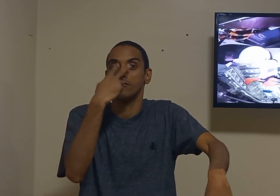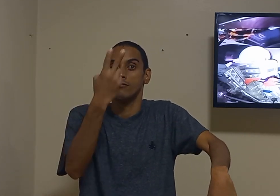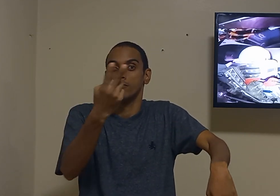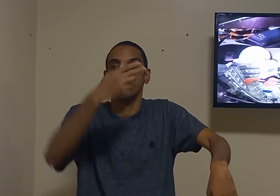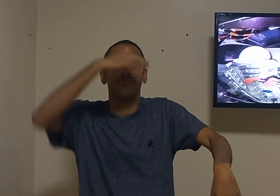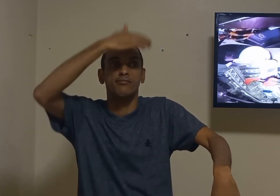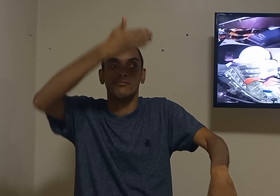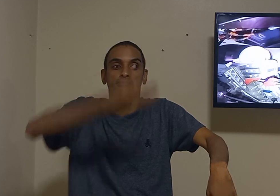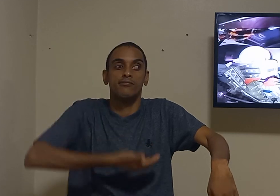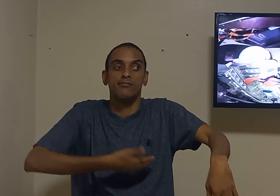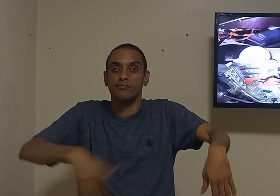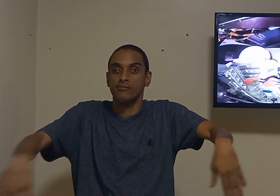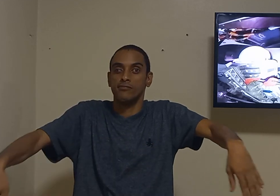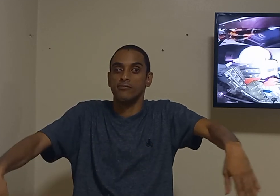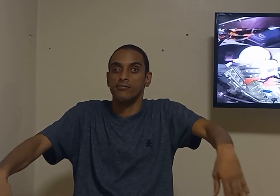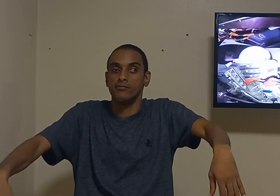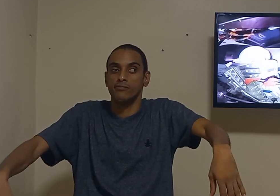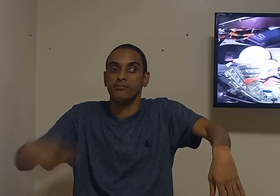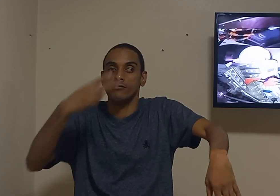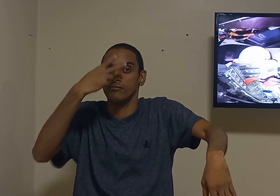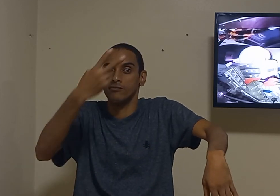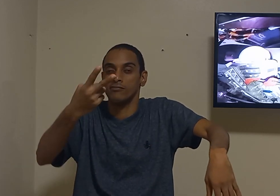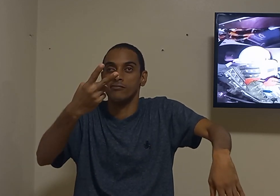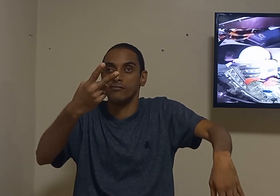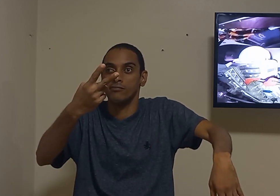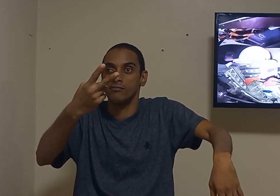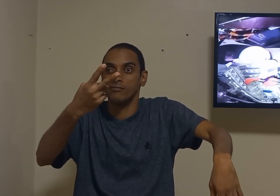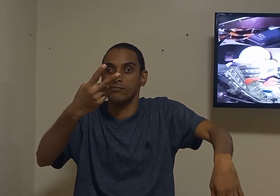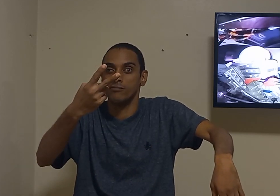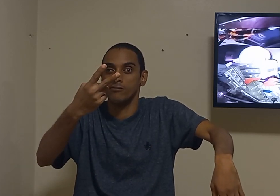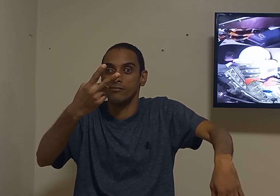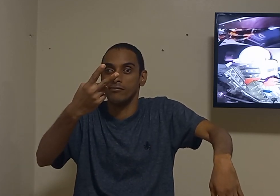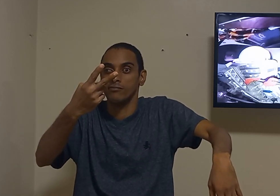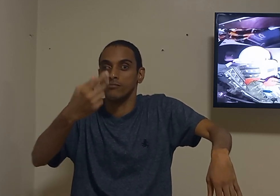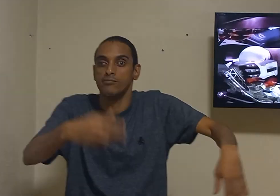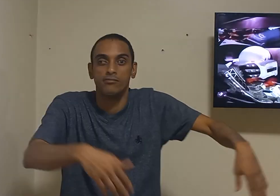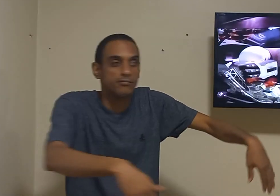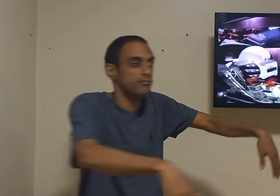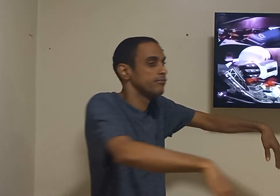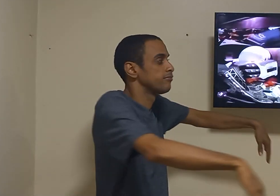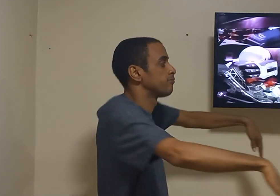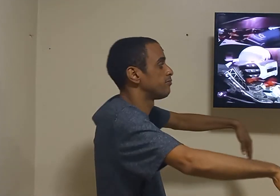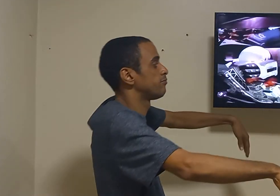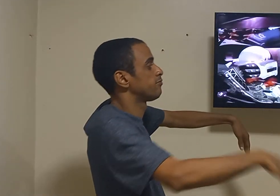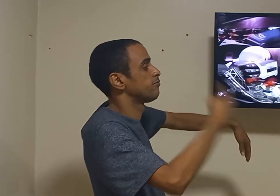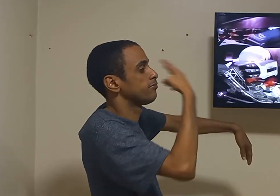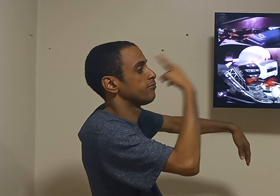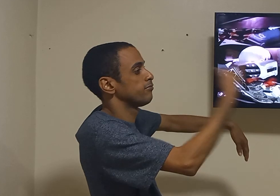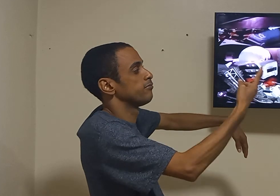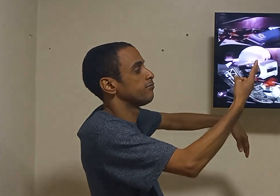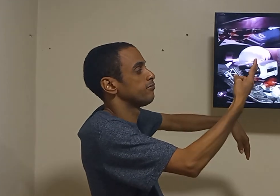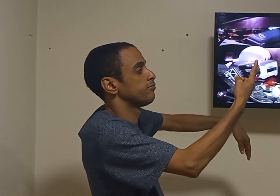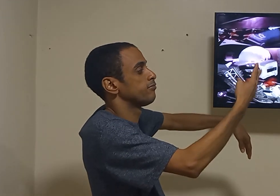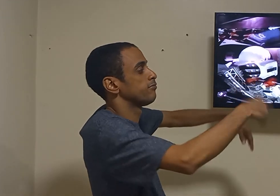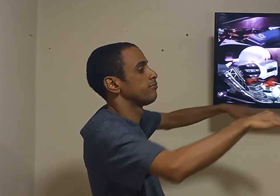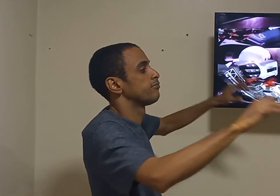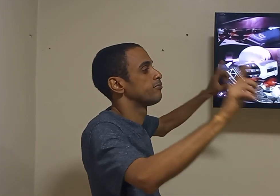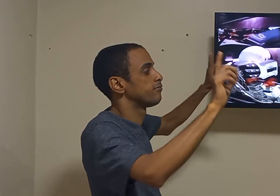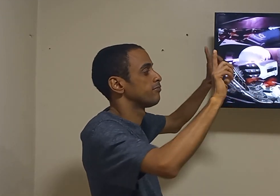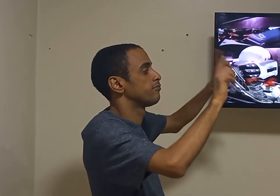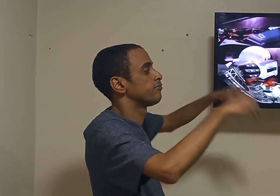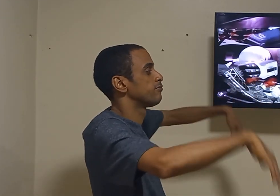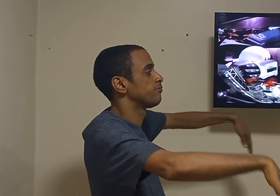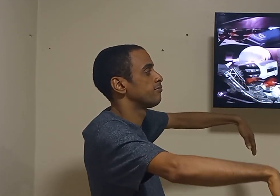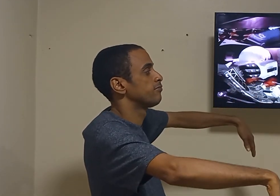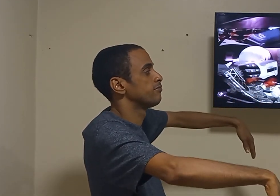The Moonikin's name is Campos and is dedicated to Arturo Campos, who was a key player in bringing Apollo 13 safely